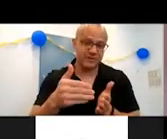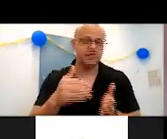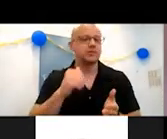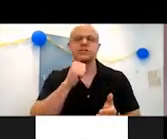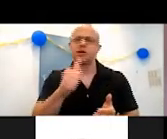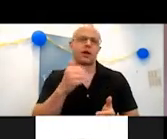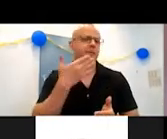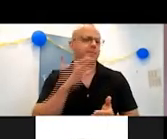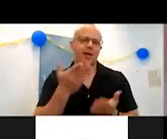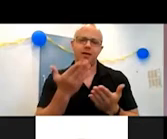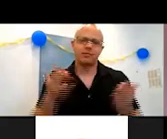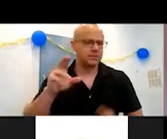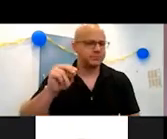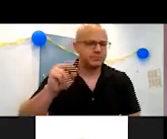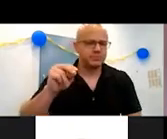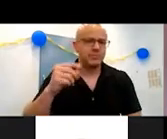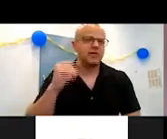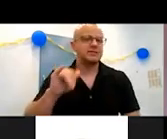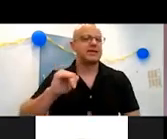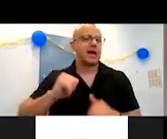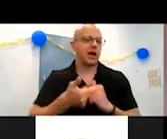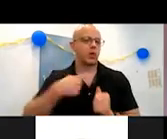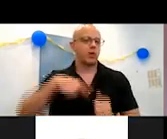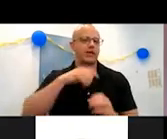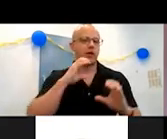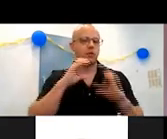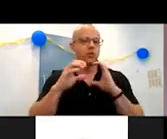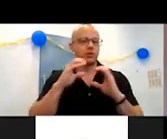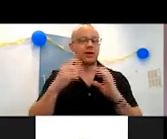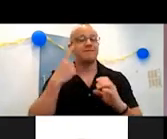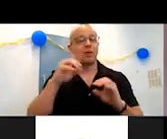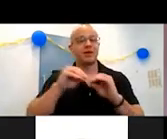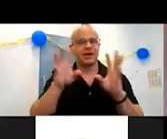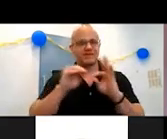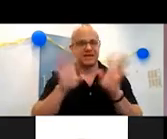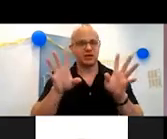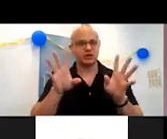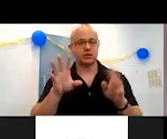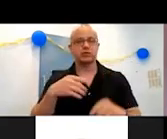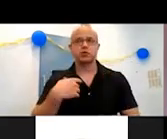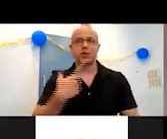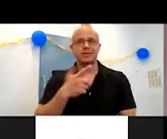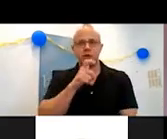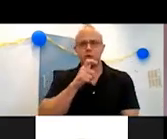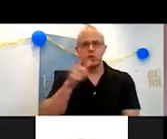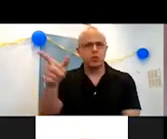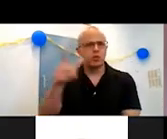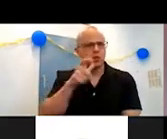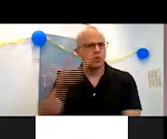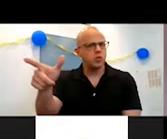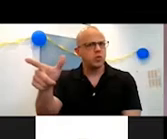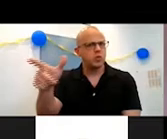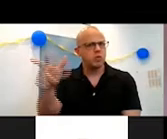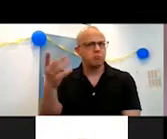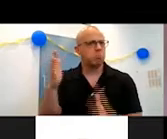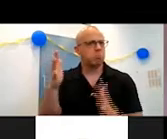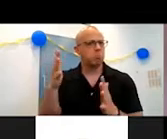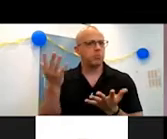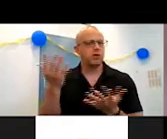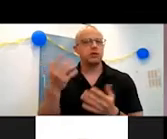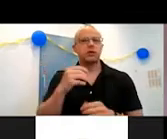but in the deaf community, we point often. It's not considered a bad thing. It's just how we communicate to make